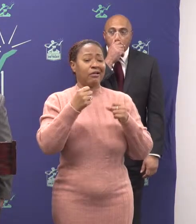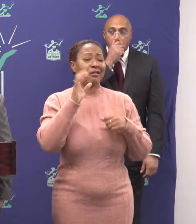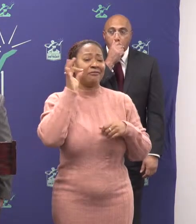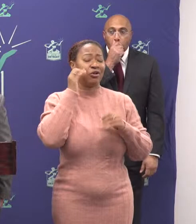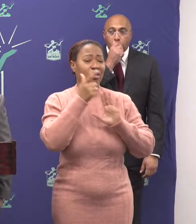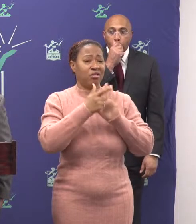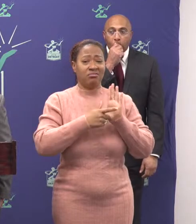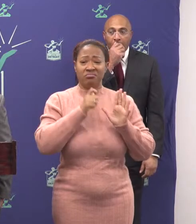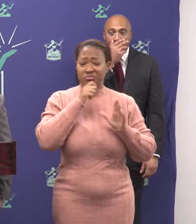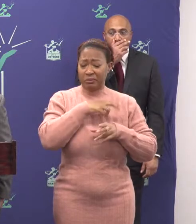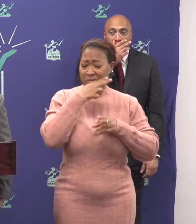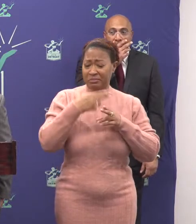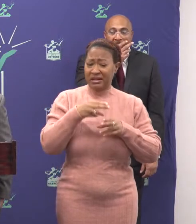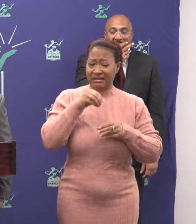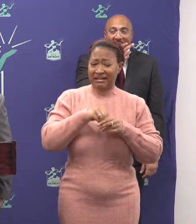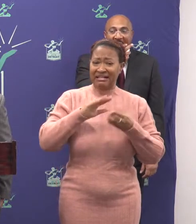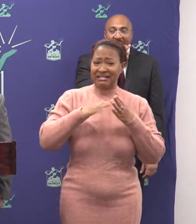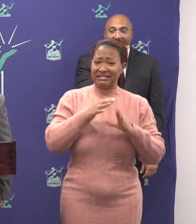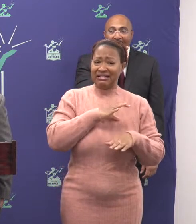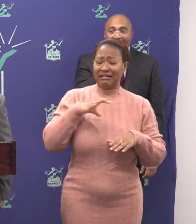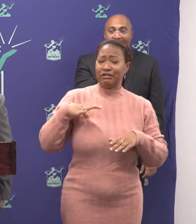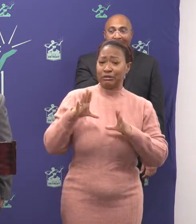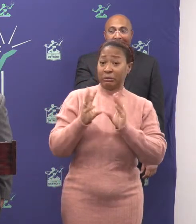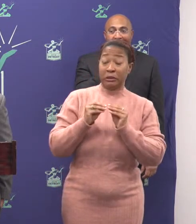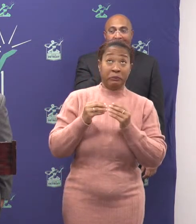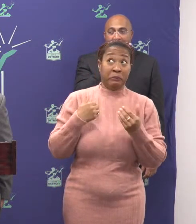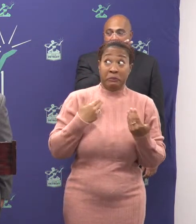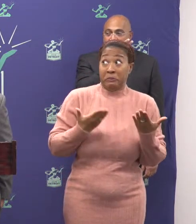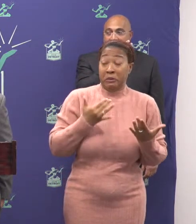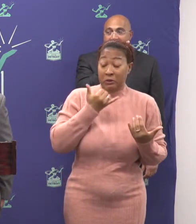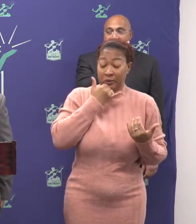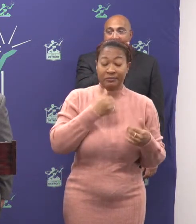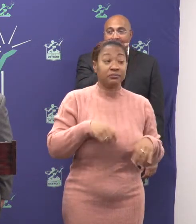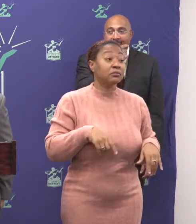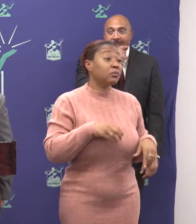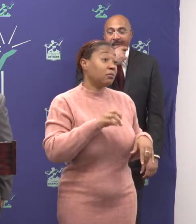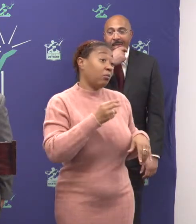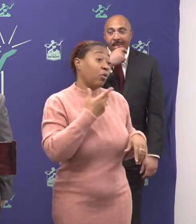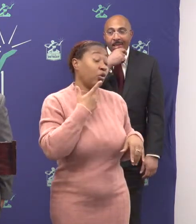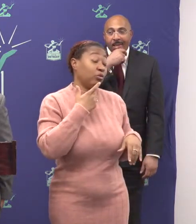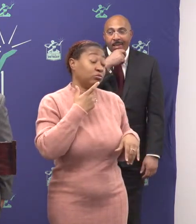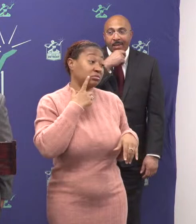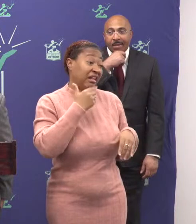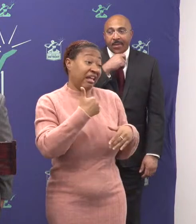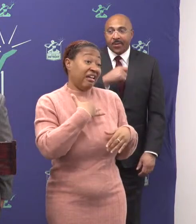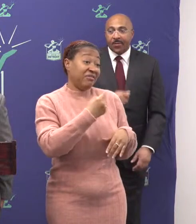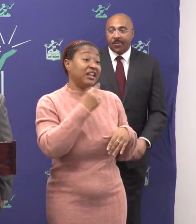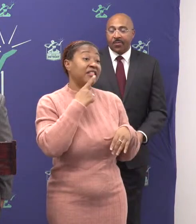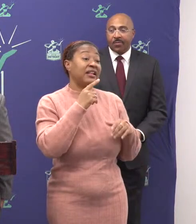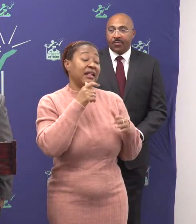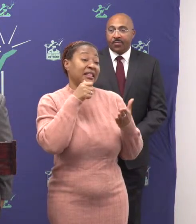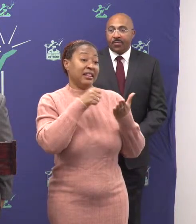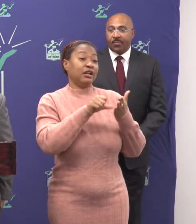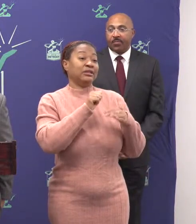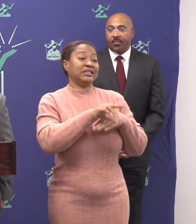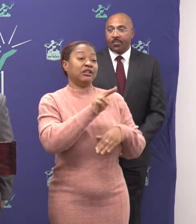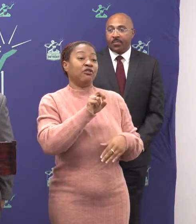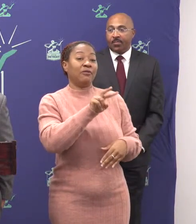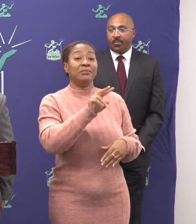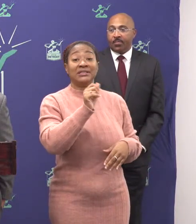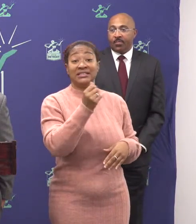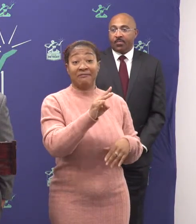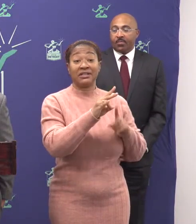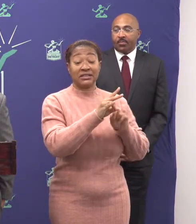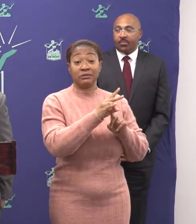don't recall that being mentioned in city council meetings. Maybe I'm wrong. They had it. The letter was sent November 17th. They had it, and we had it November